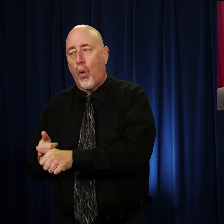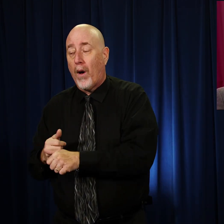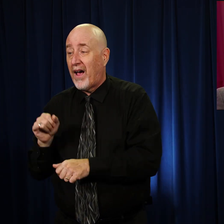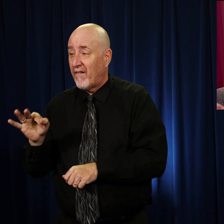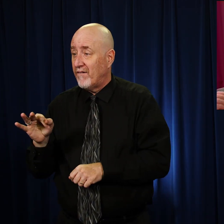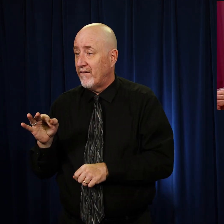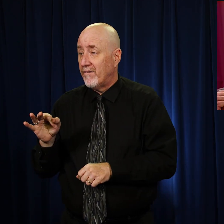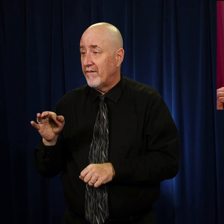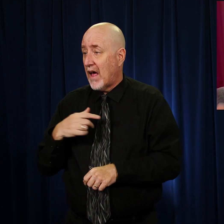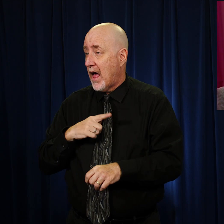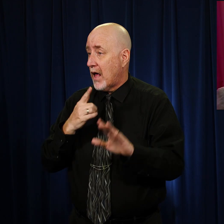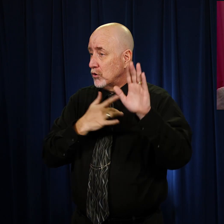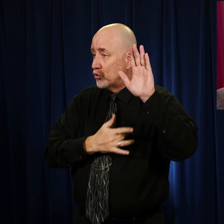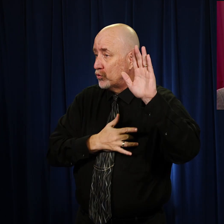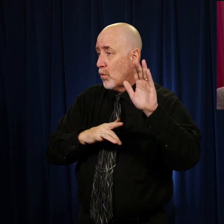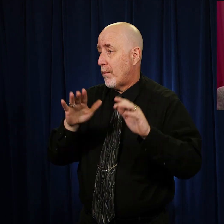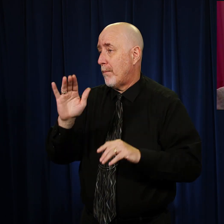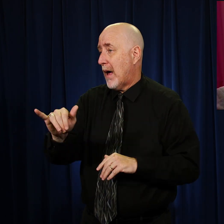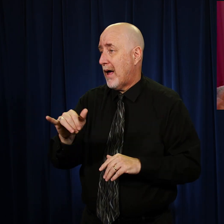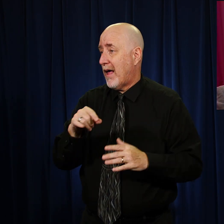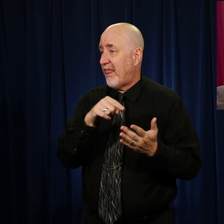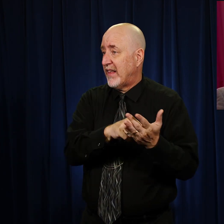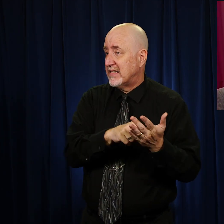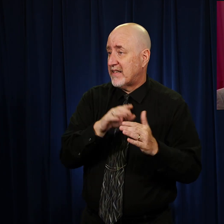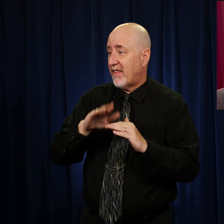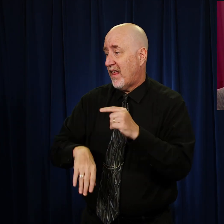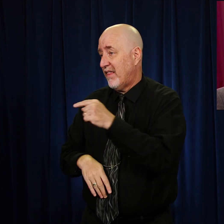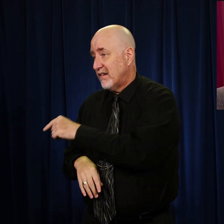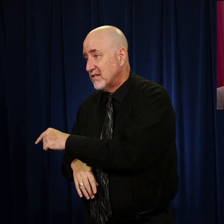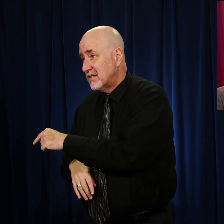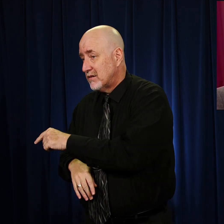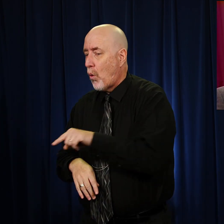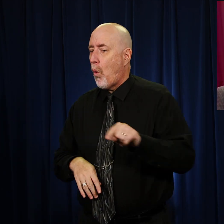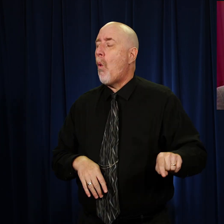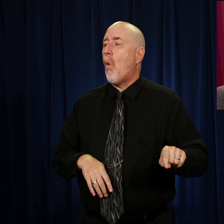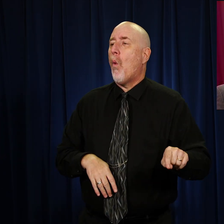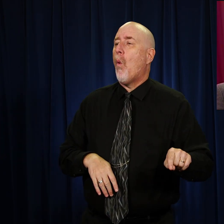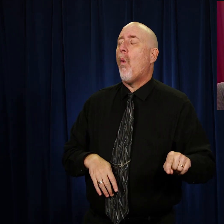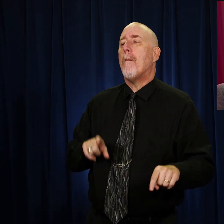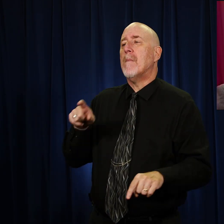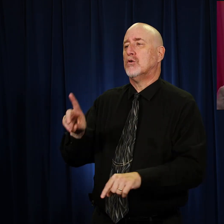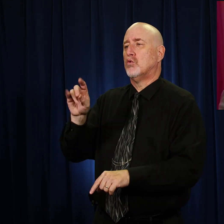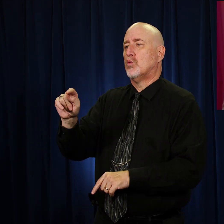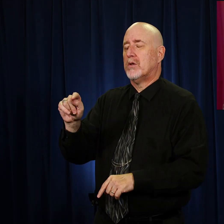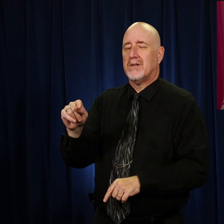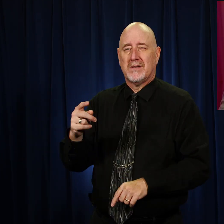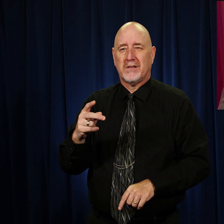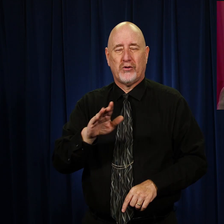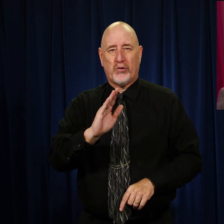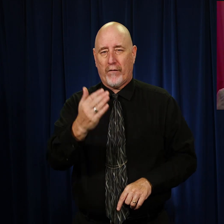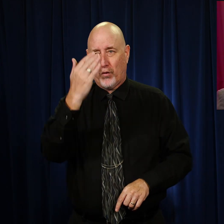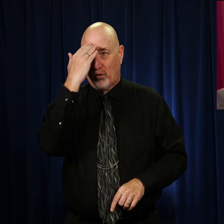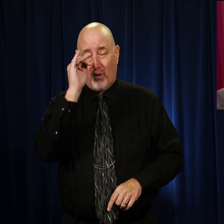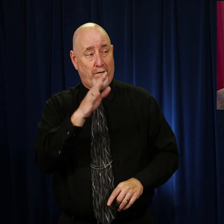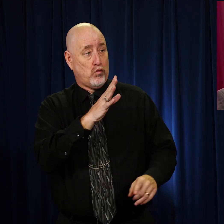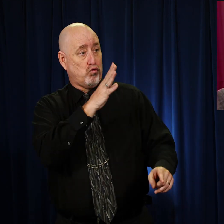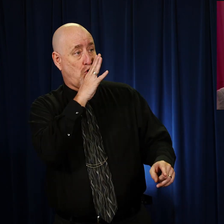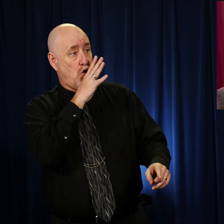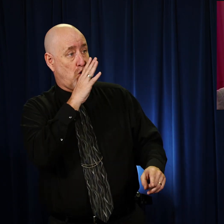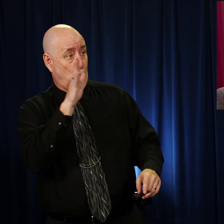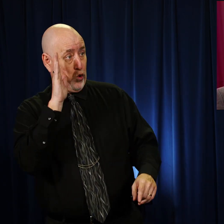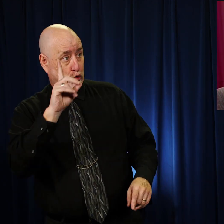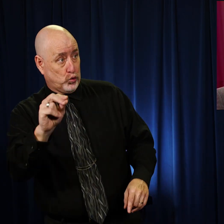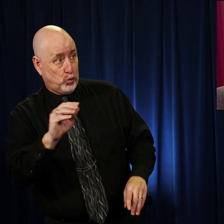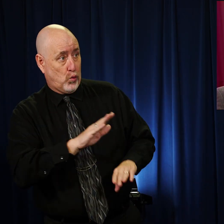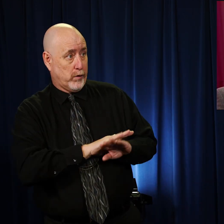If I had sworn by this as opposed to that, then I would have been obligated. And so you never knew whether a person was going to